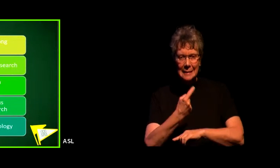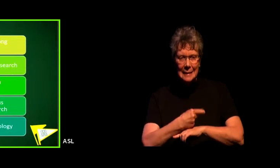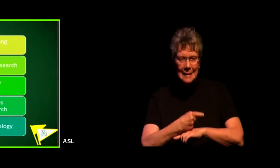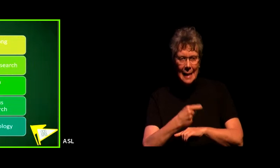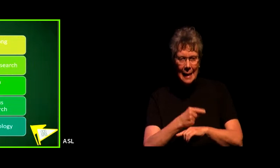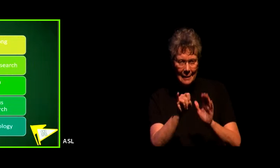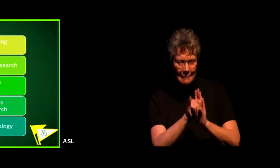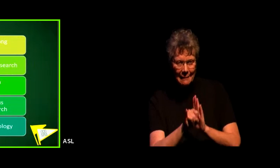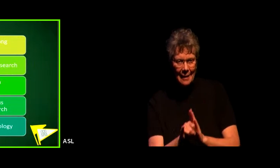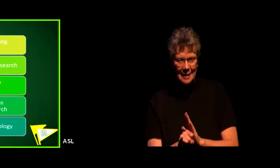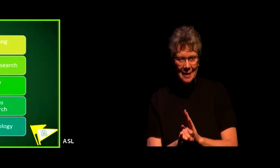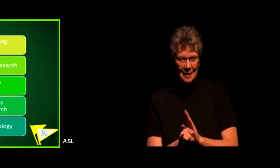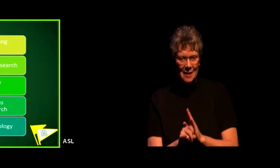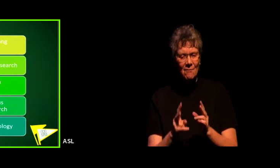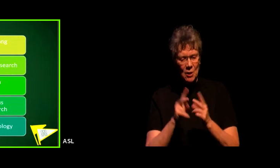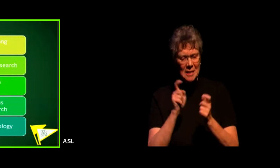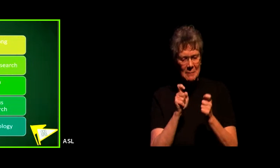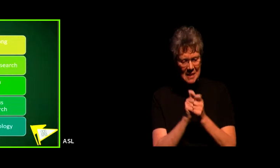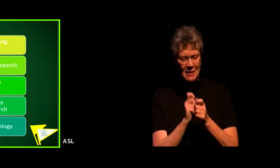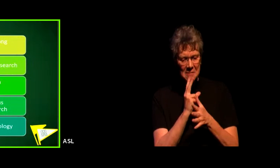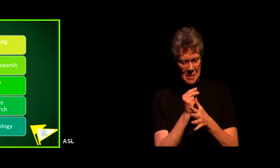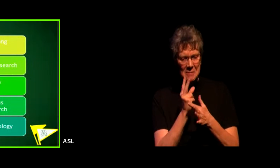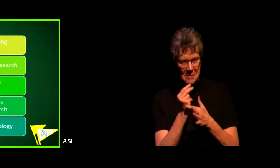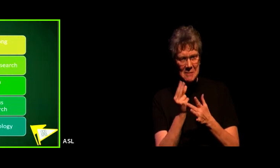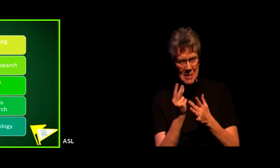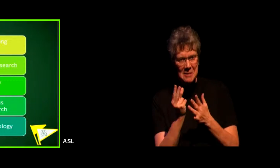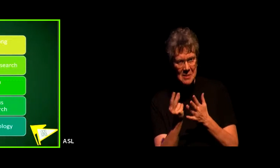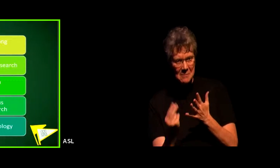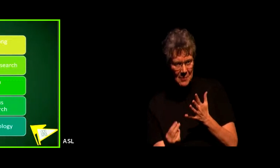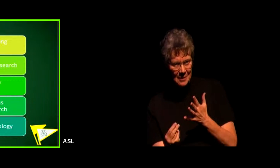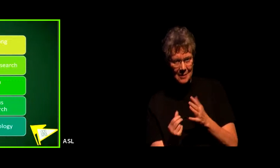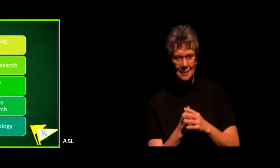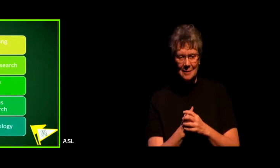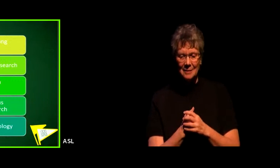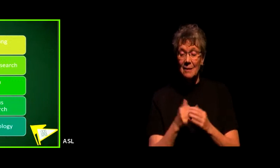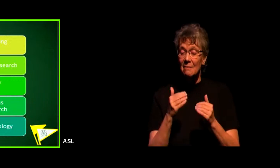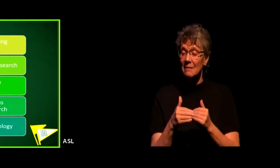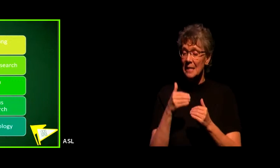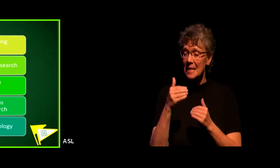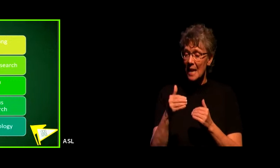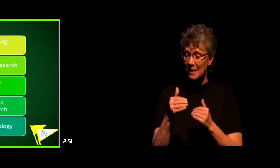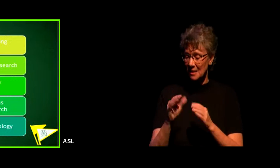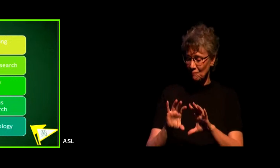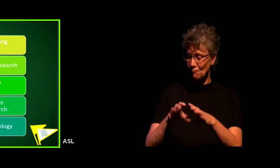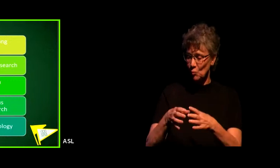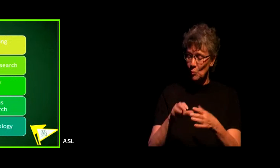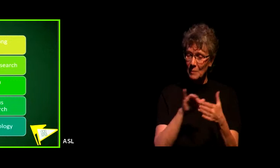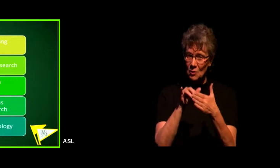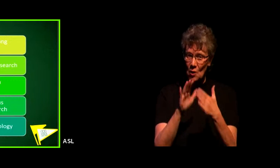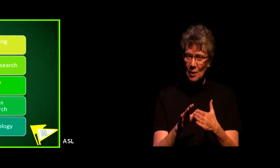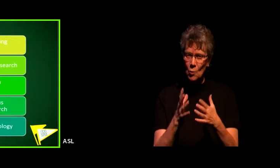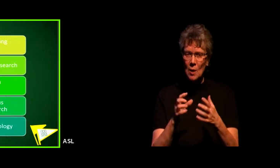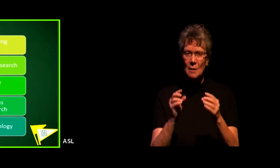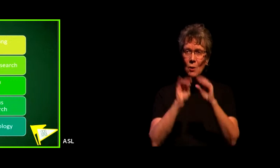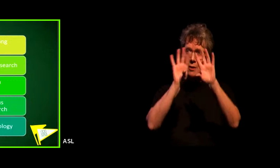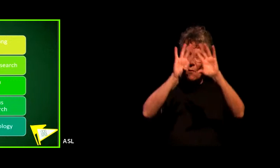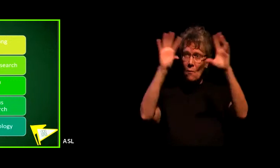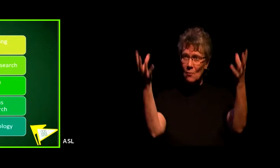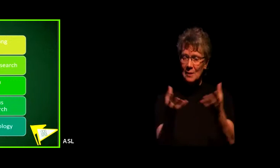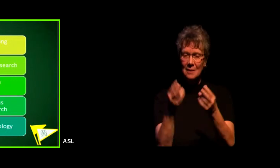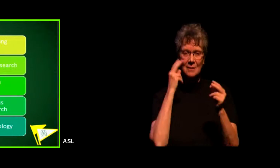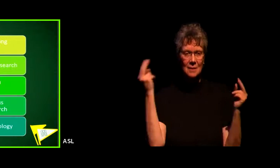the past. And when we train the next generation to have a more expansive view, a more holistic view, a more Indigenous view of